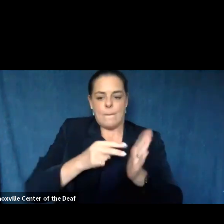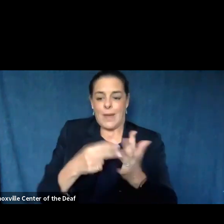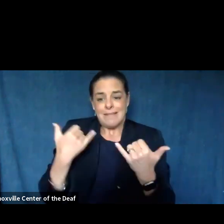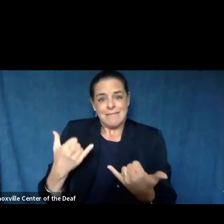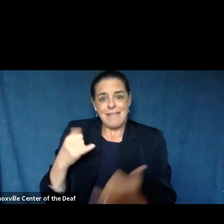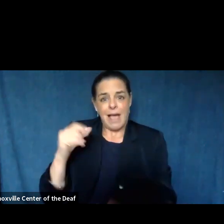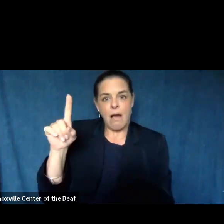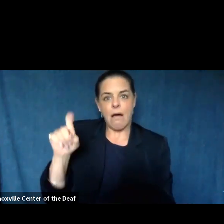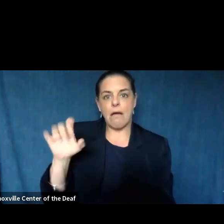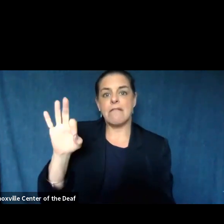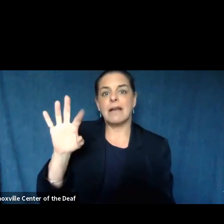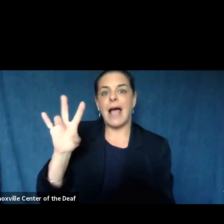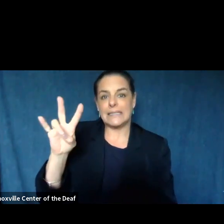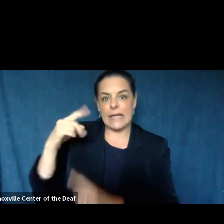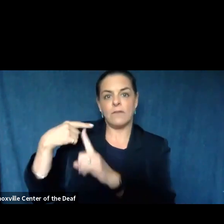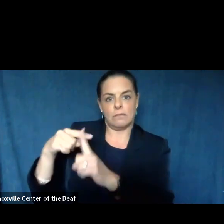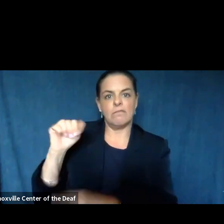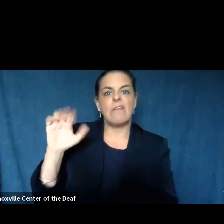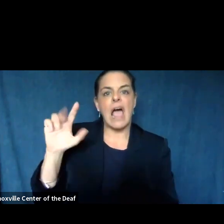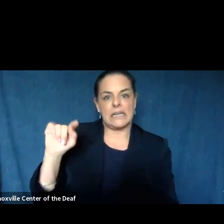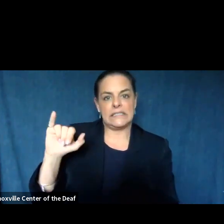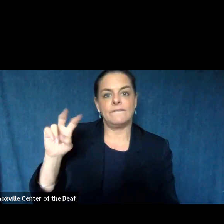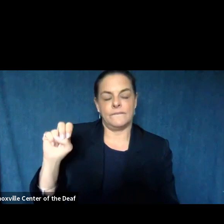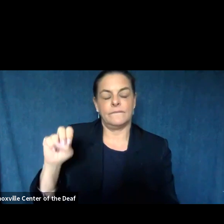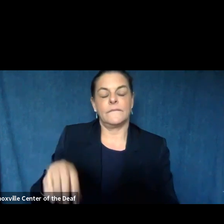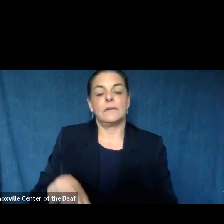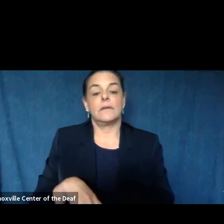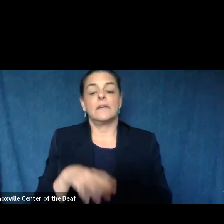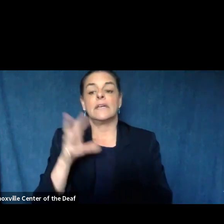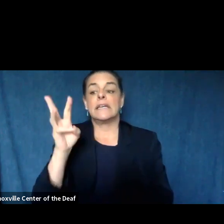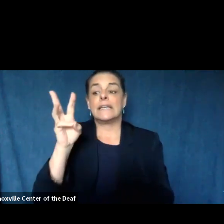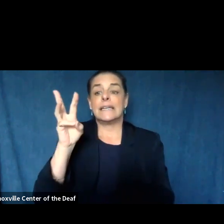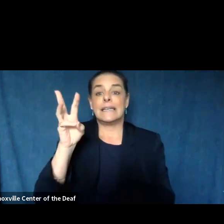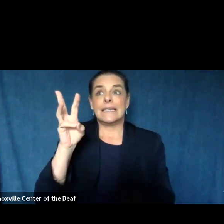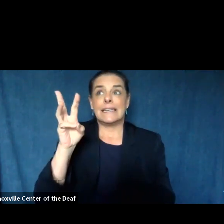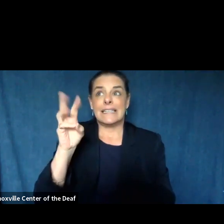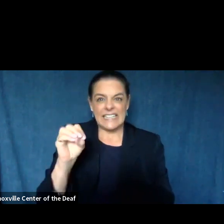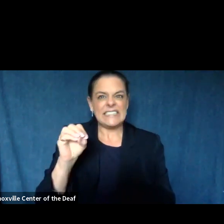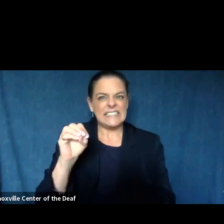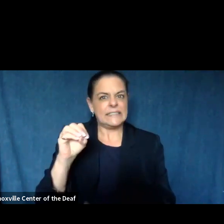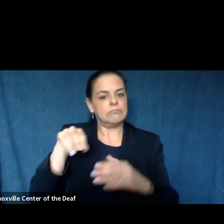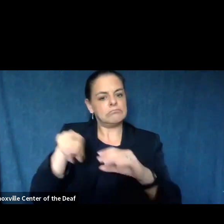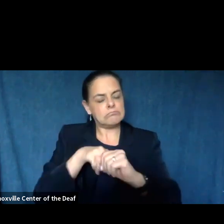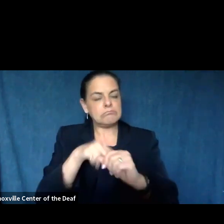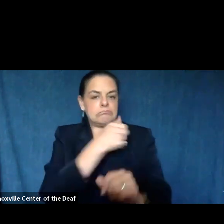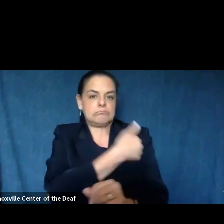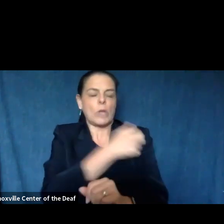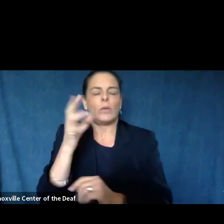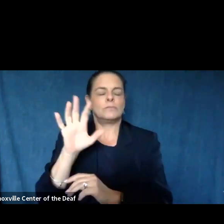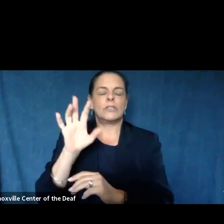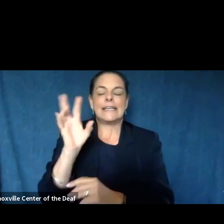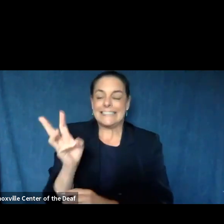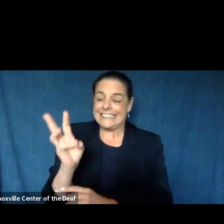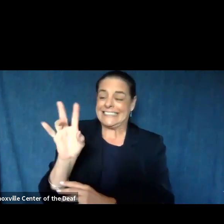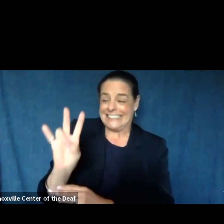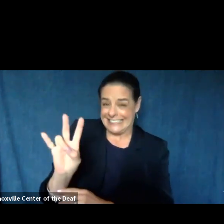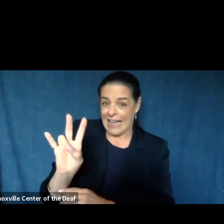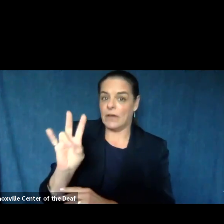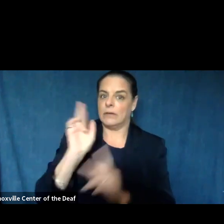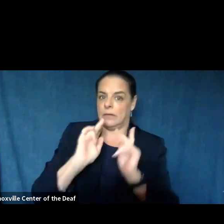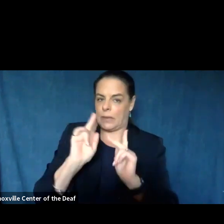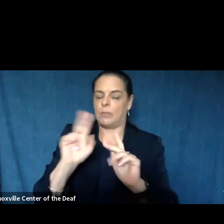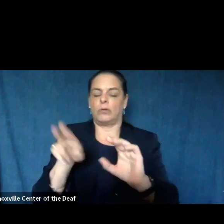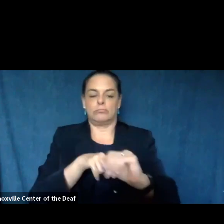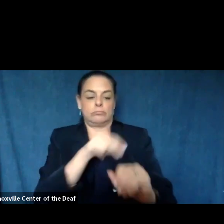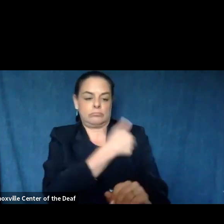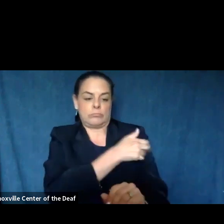cases. 60 individuals have been hospitalized at some point in, 67 individuals have been